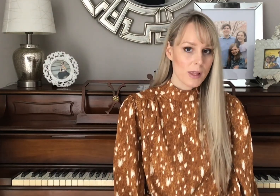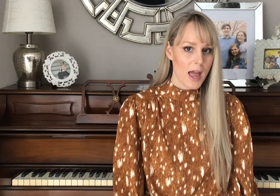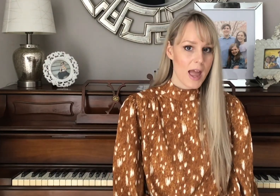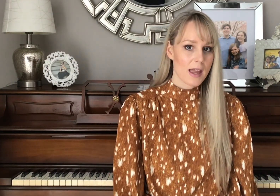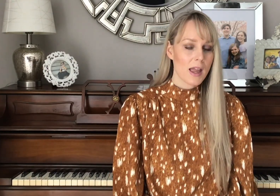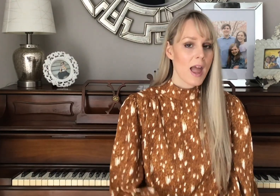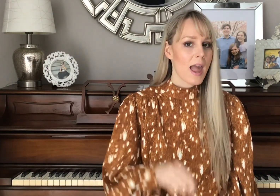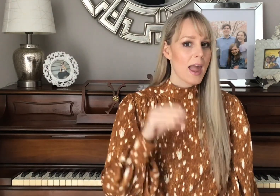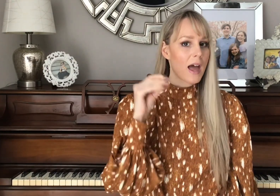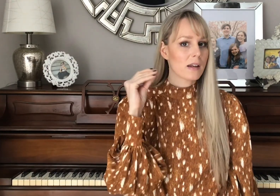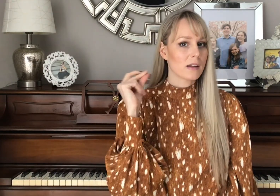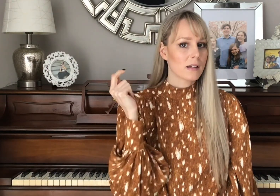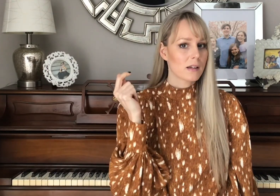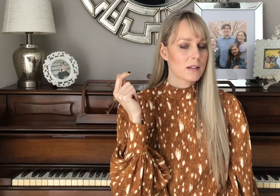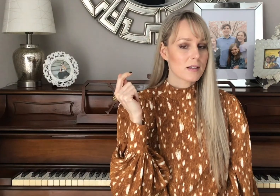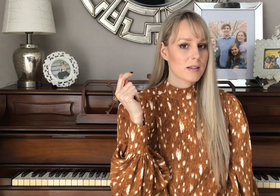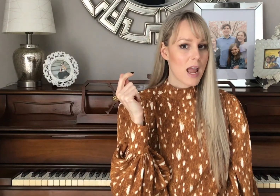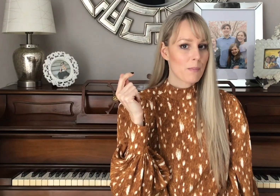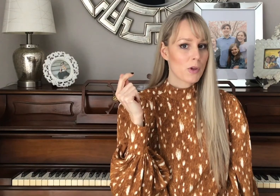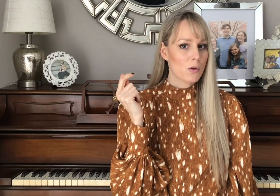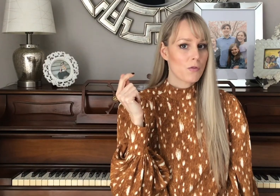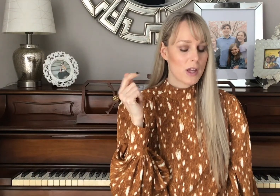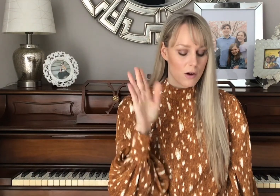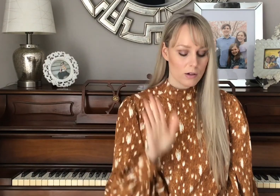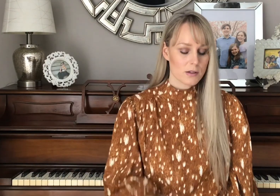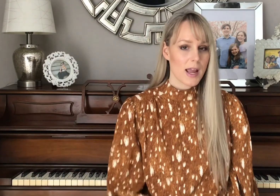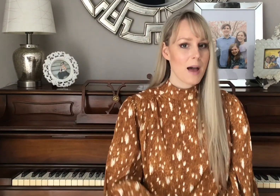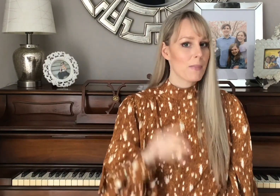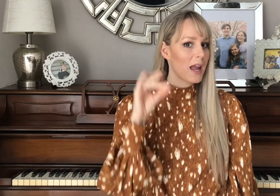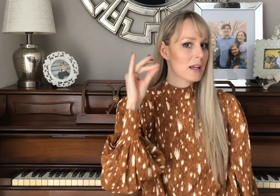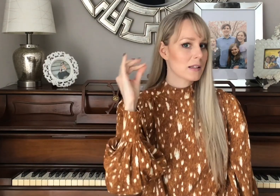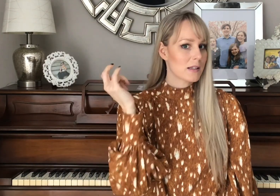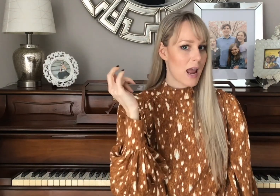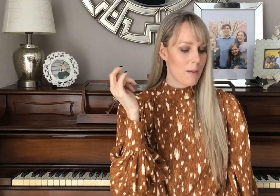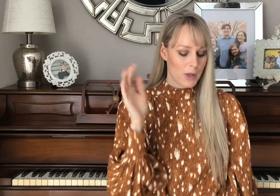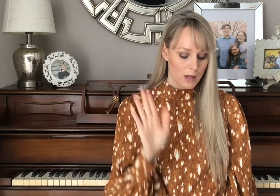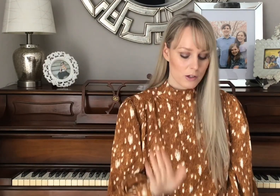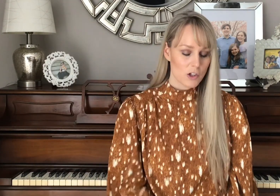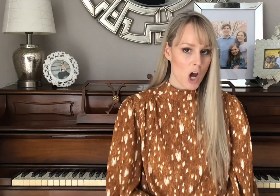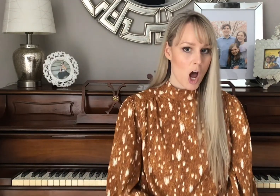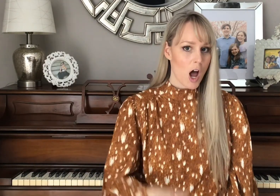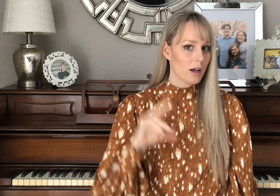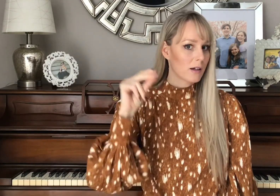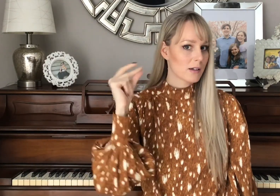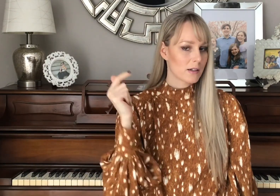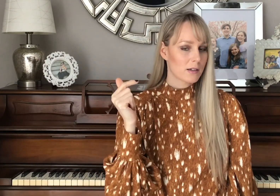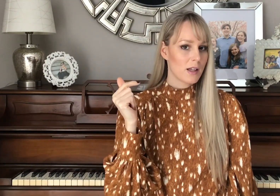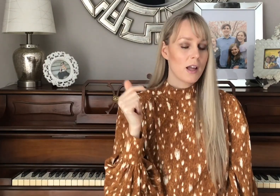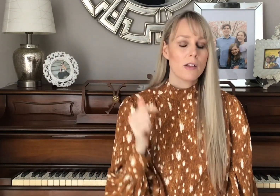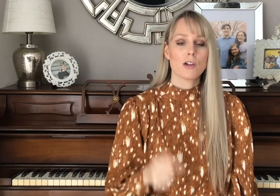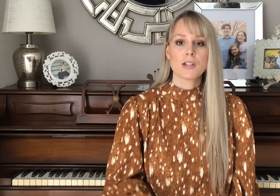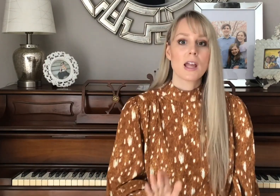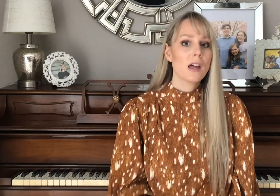leg and snap your finger. Tap and snap. Dog. Like you're saying,